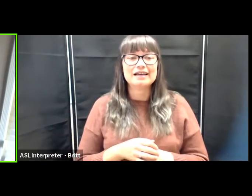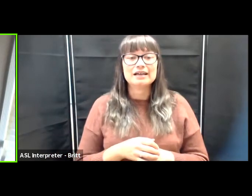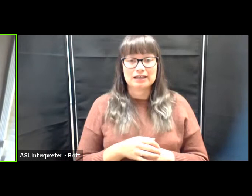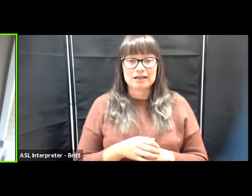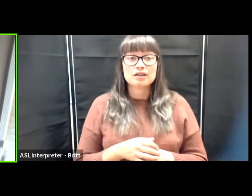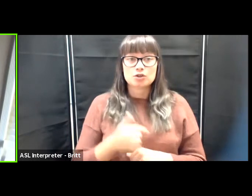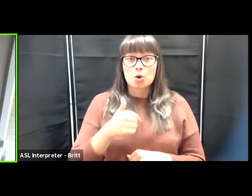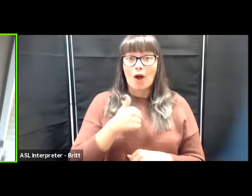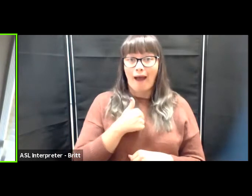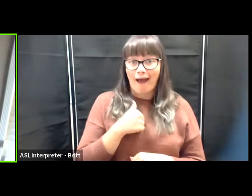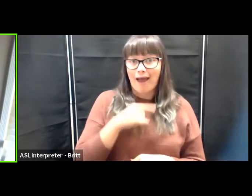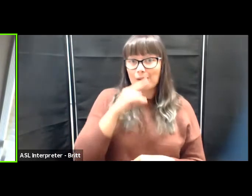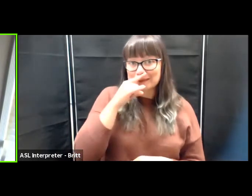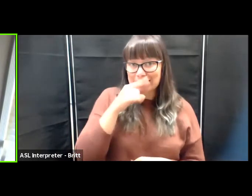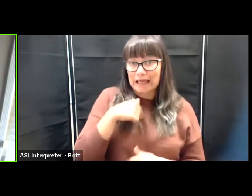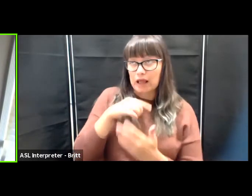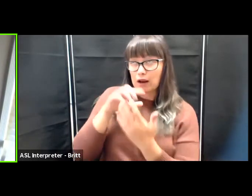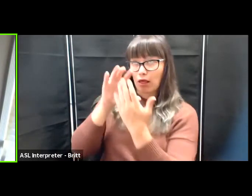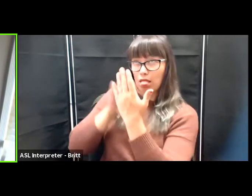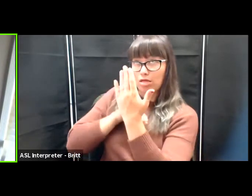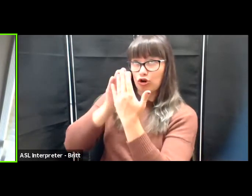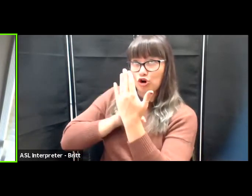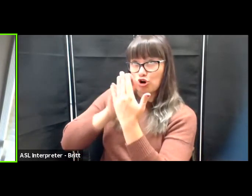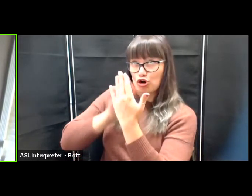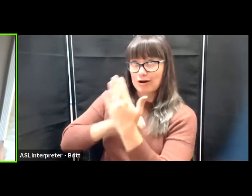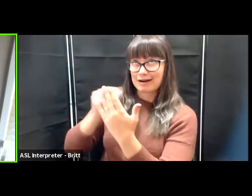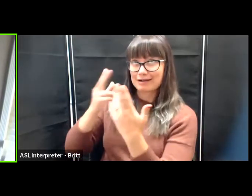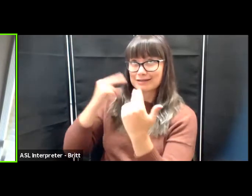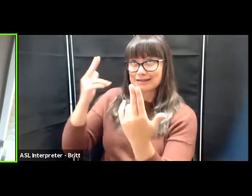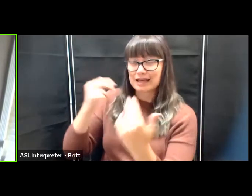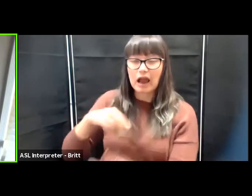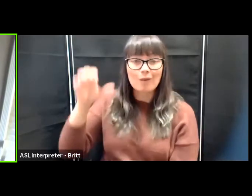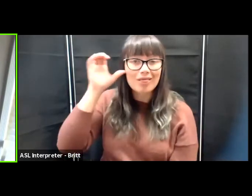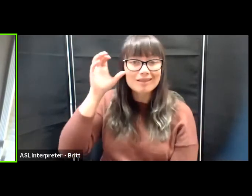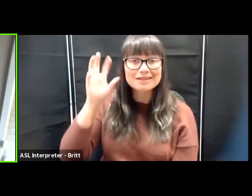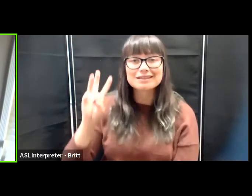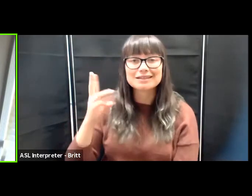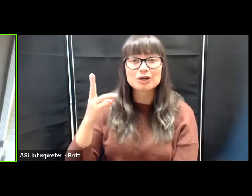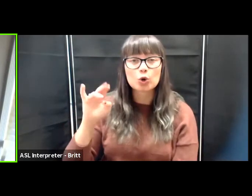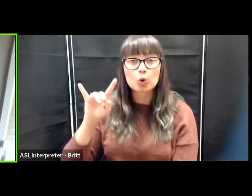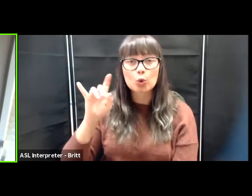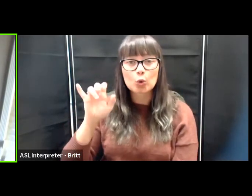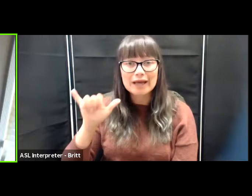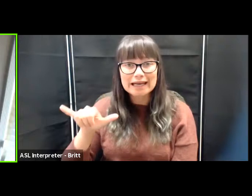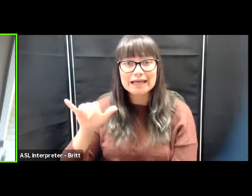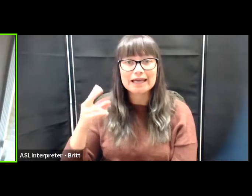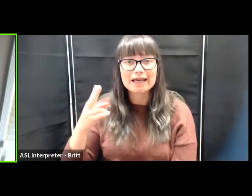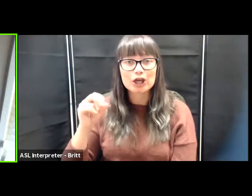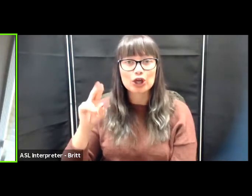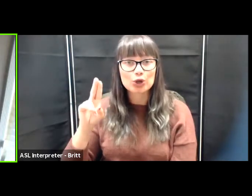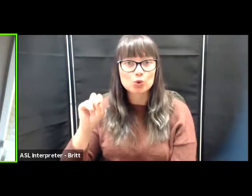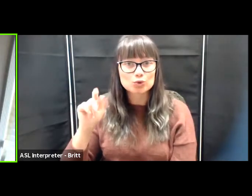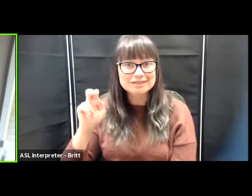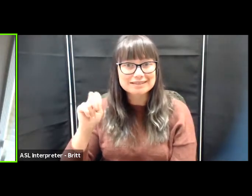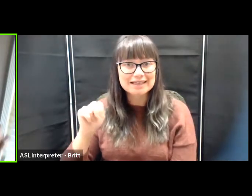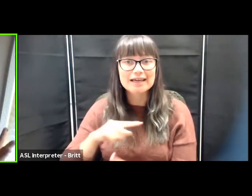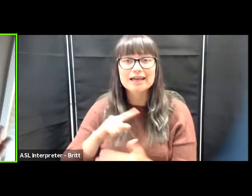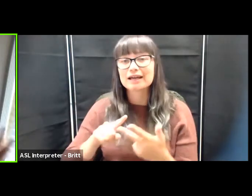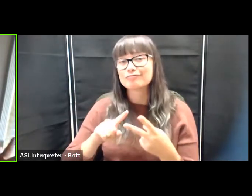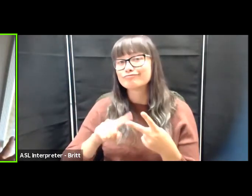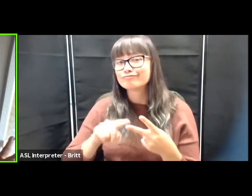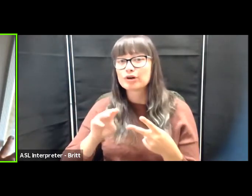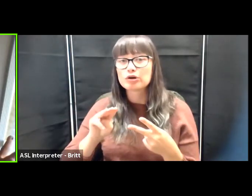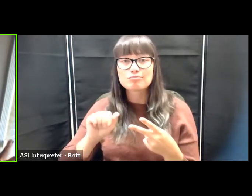I was a kid learning how to sing, I would listen to people like Whitney Houston and Mariah Carey, and they would always sing with these really